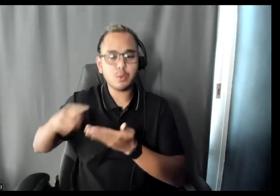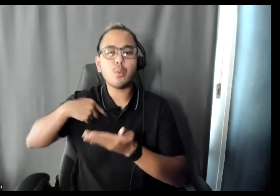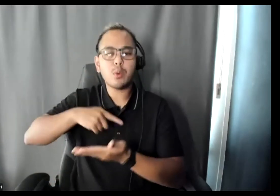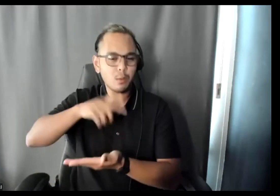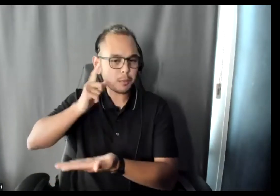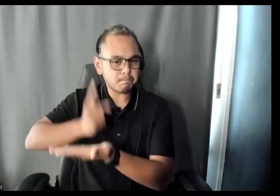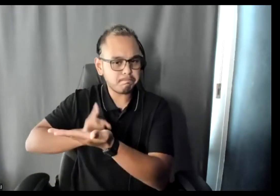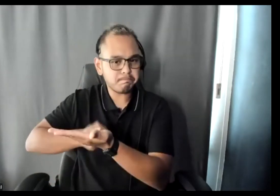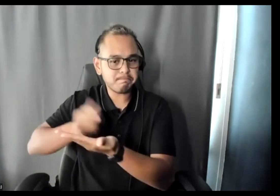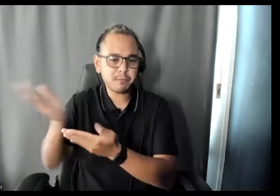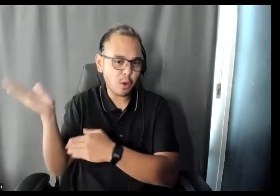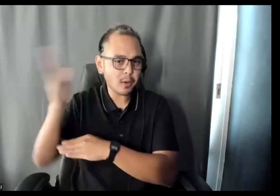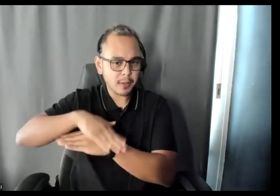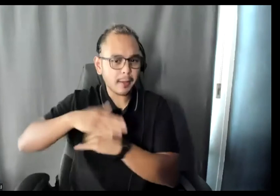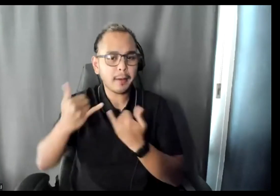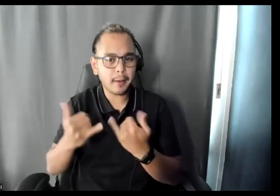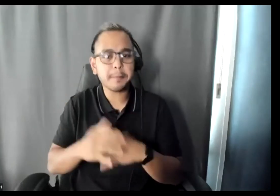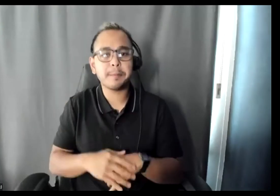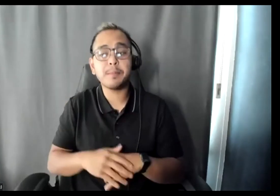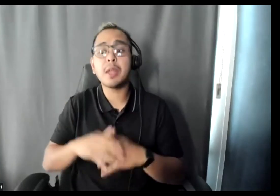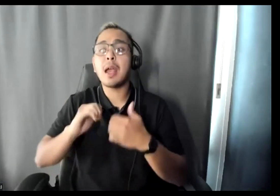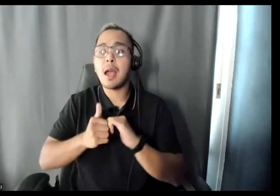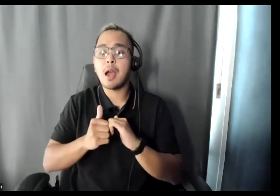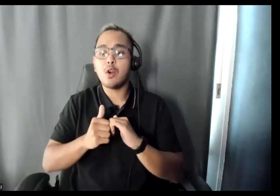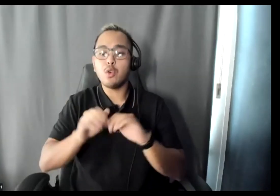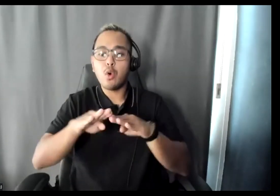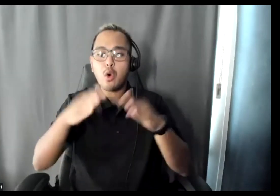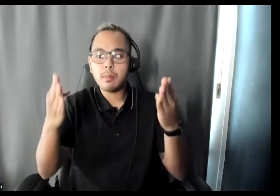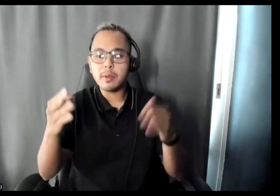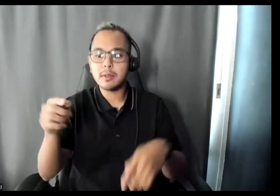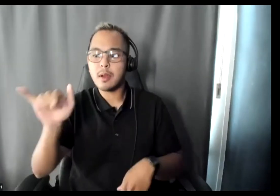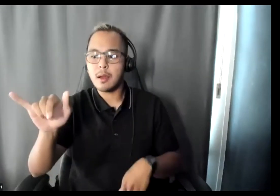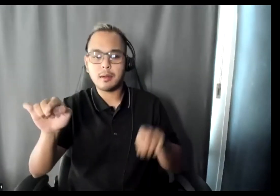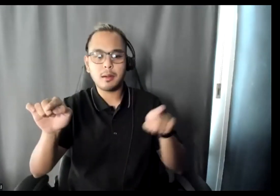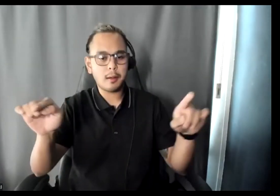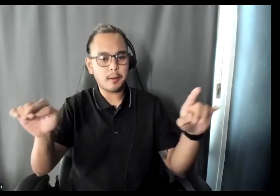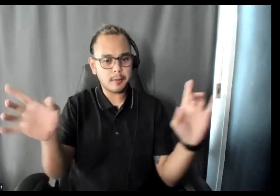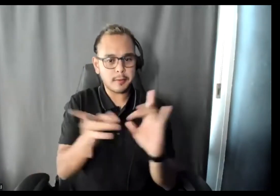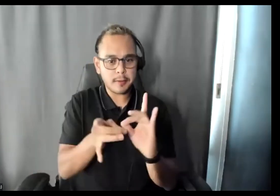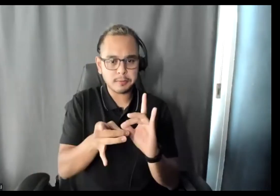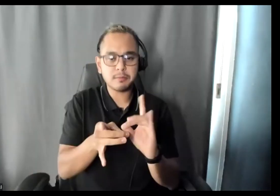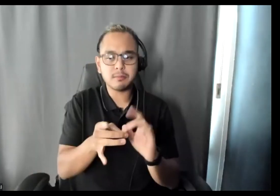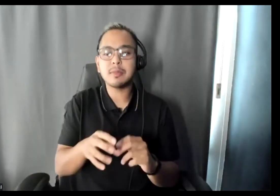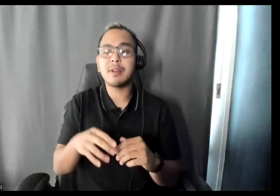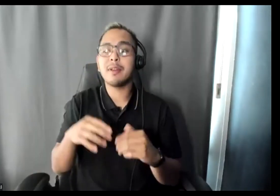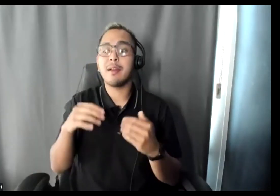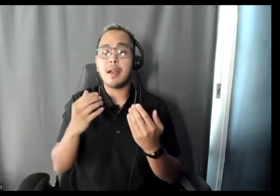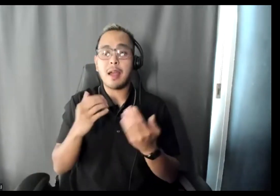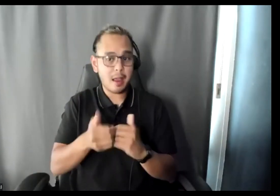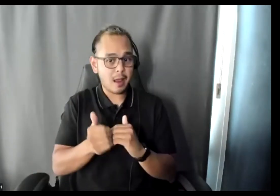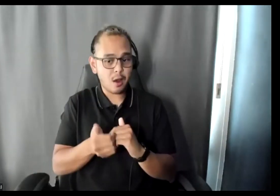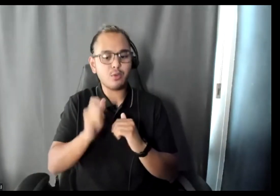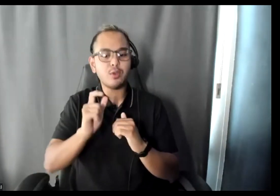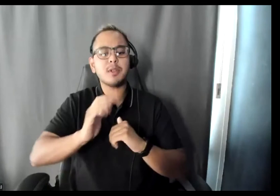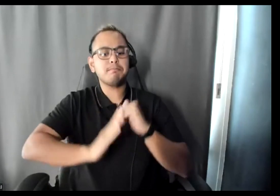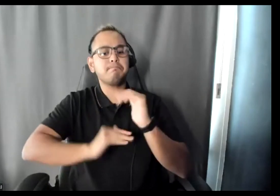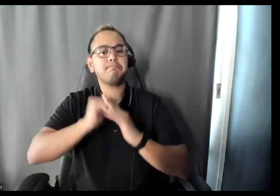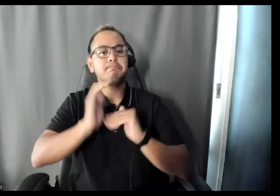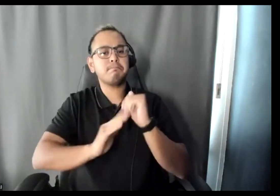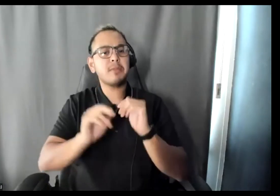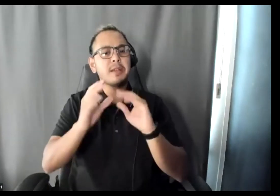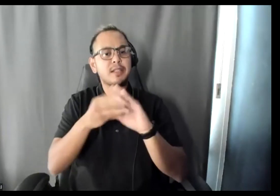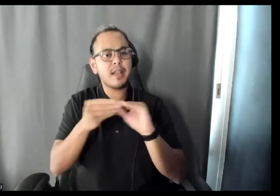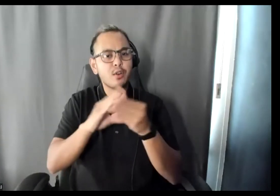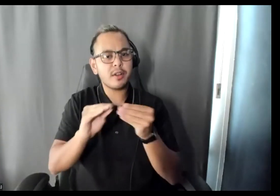day, is important. It's about how you open up those doors. And I talked about that this morning, building that narrative big enough